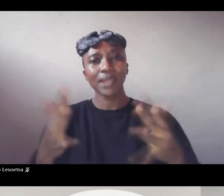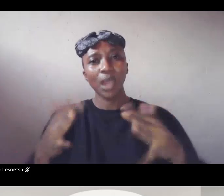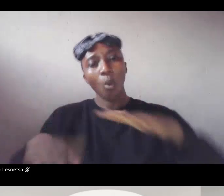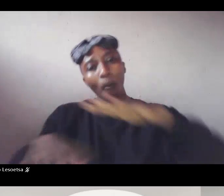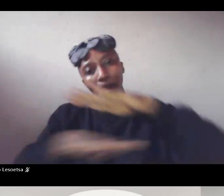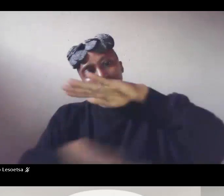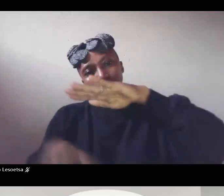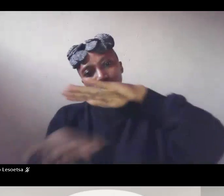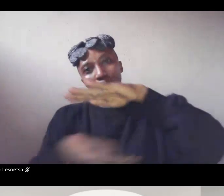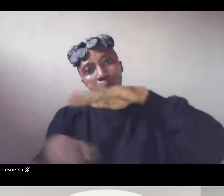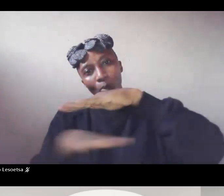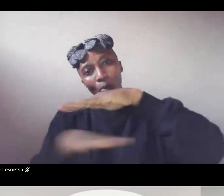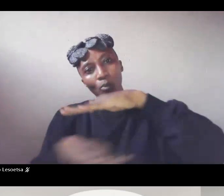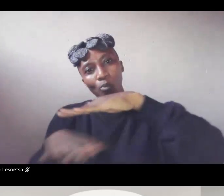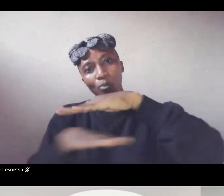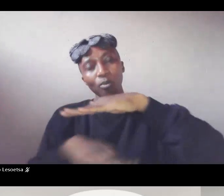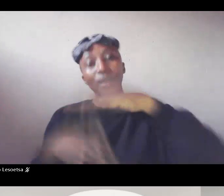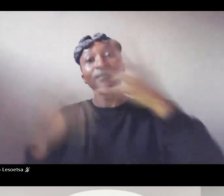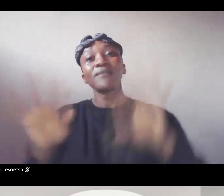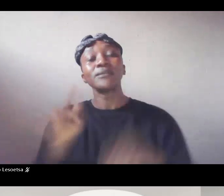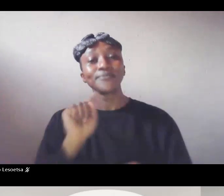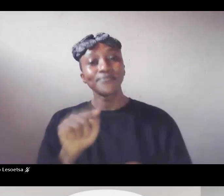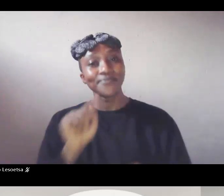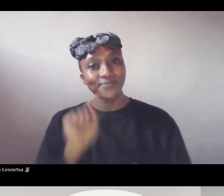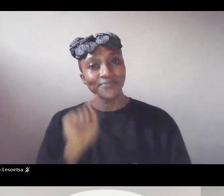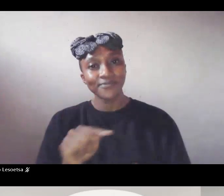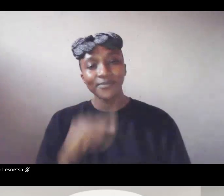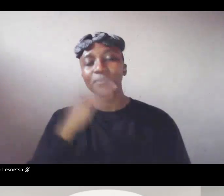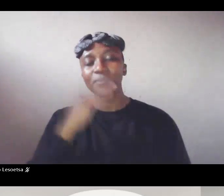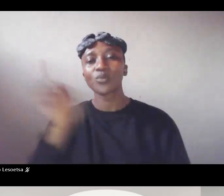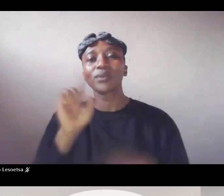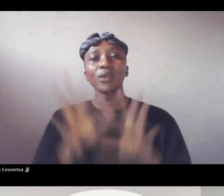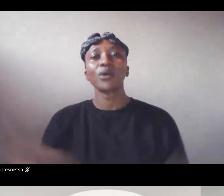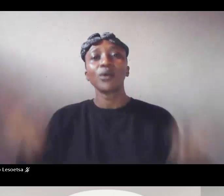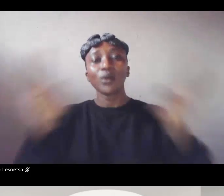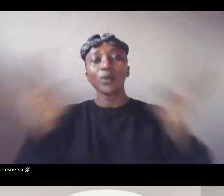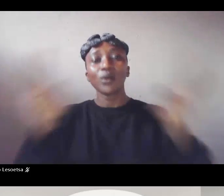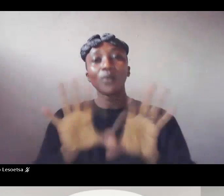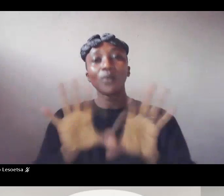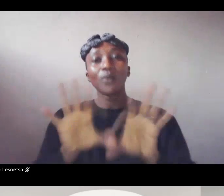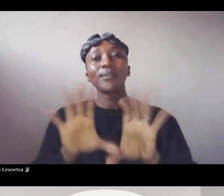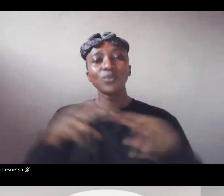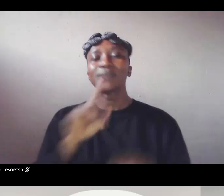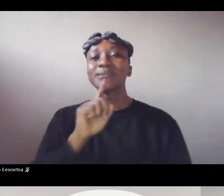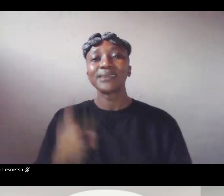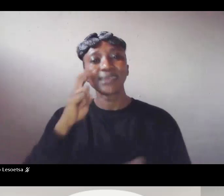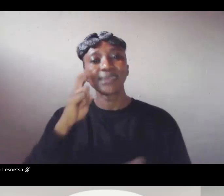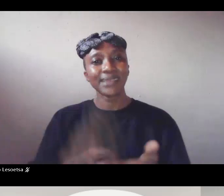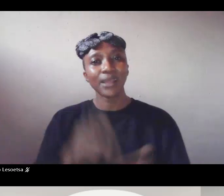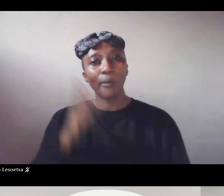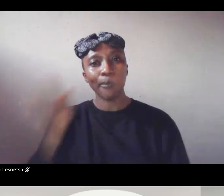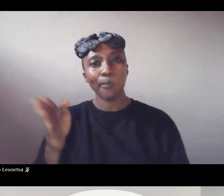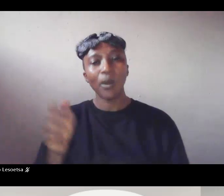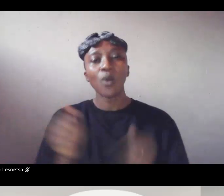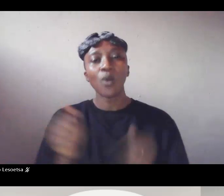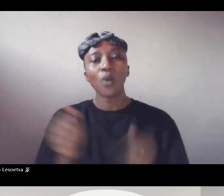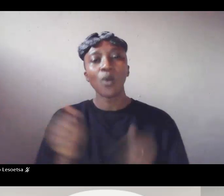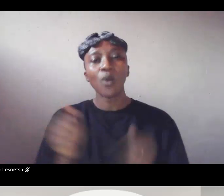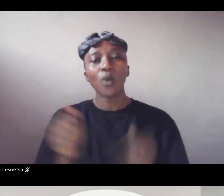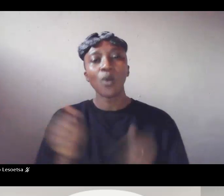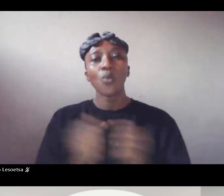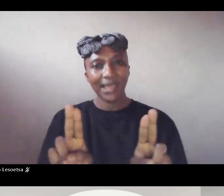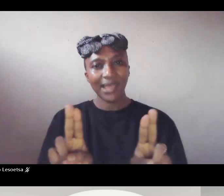And then that's where the core class room instruction is needed with the universal measures and the